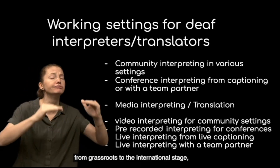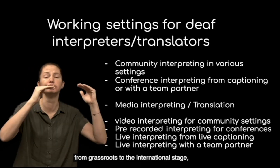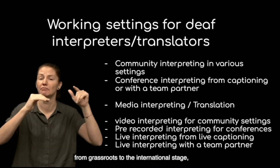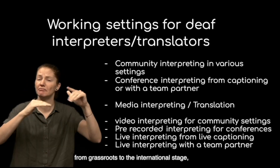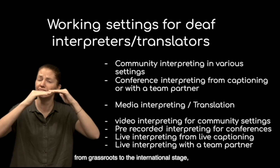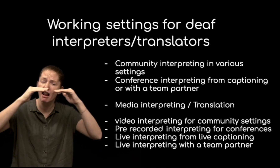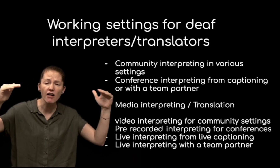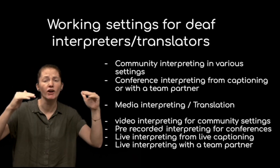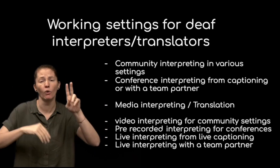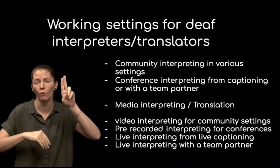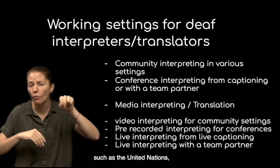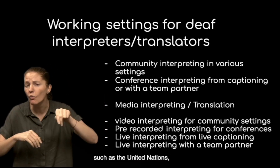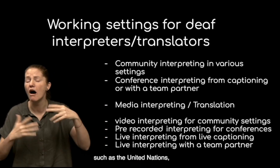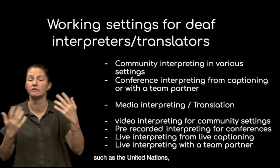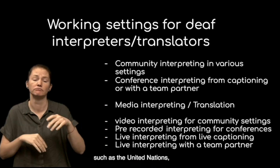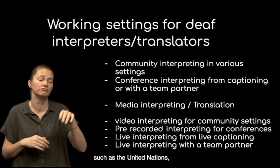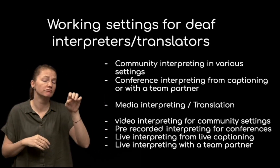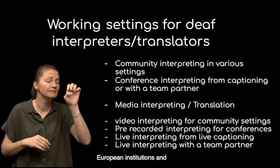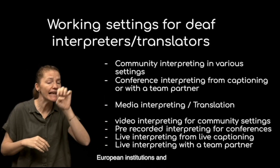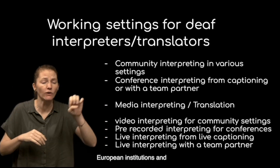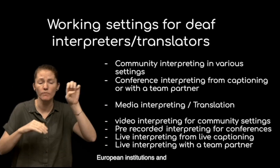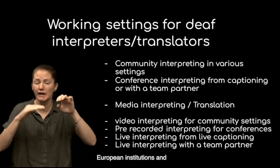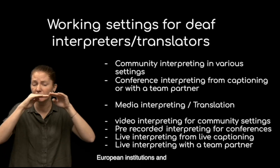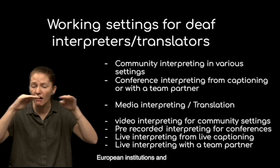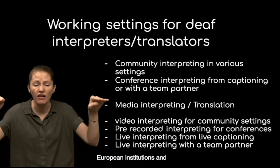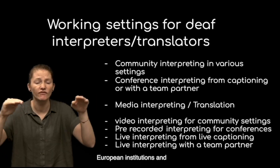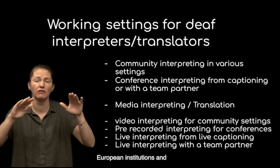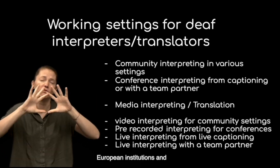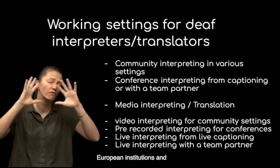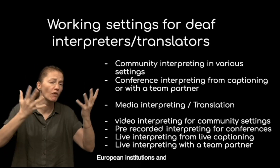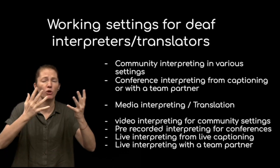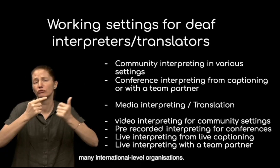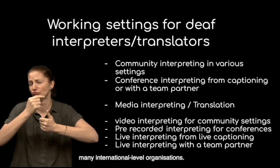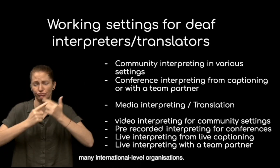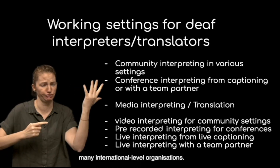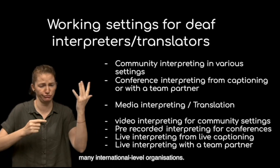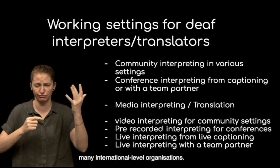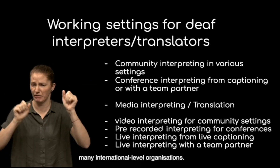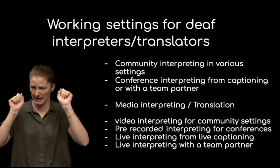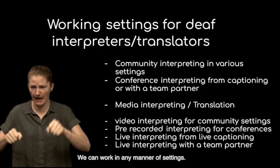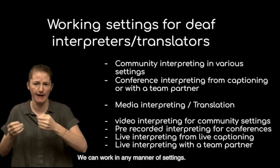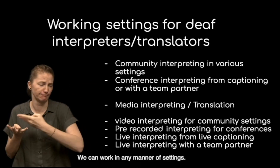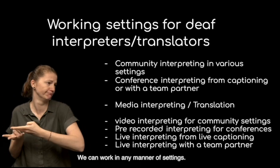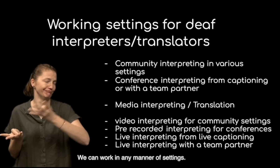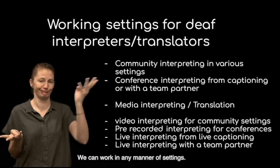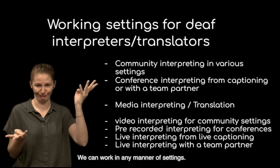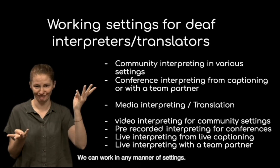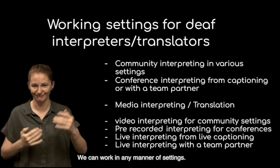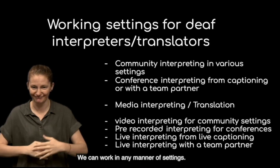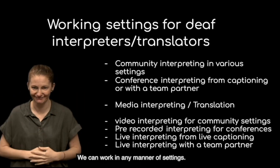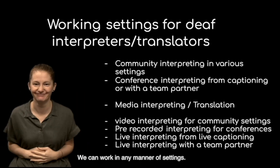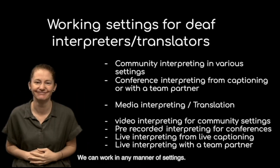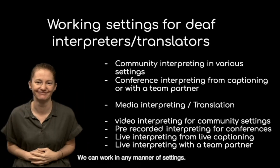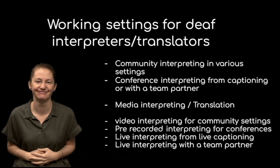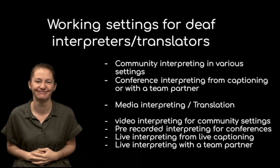of settings, from grassroots to the international stage, such as the United Nations, European institutions, and many international